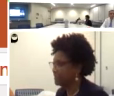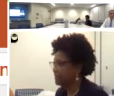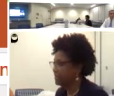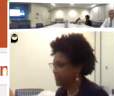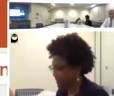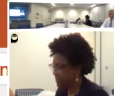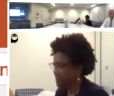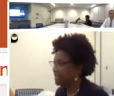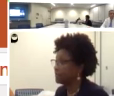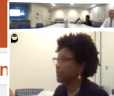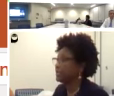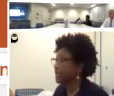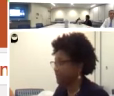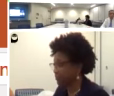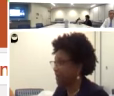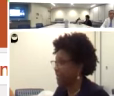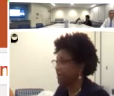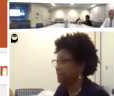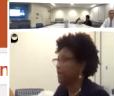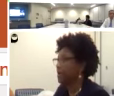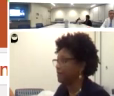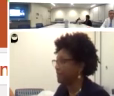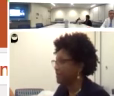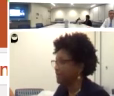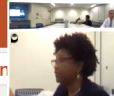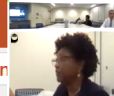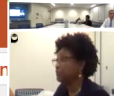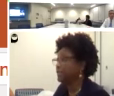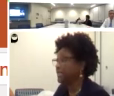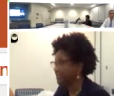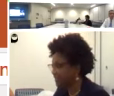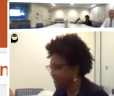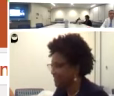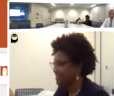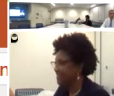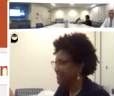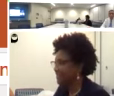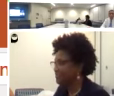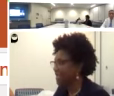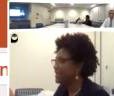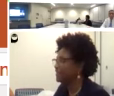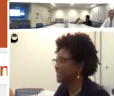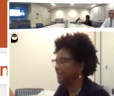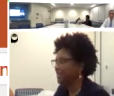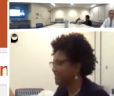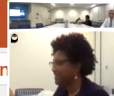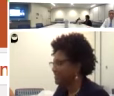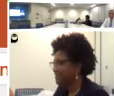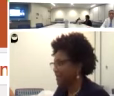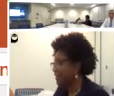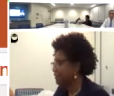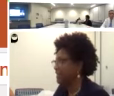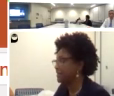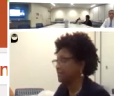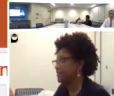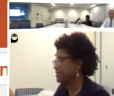technology. That's also a service provided by VR. There's transportation, there's maintenance check.